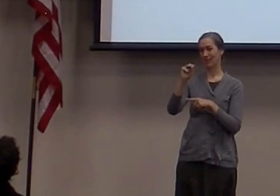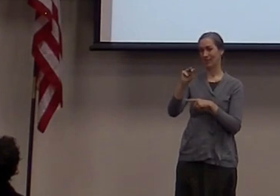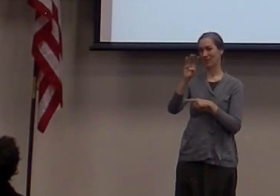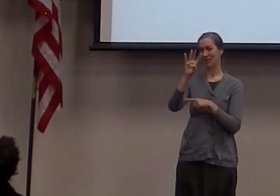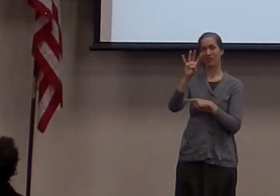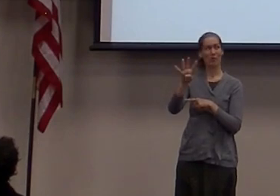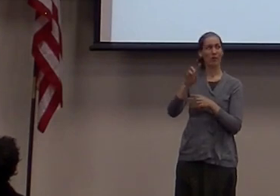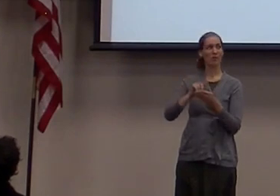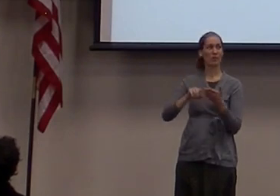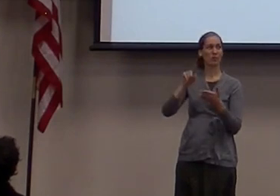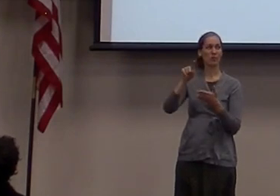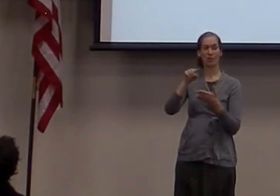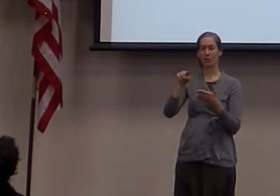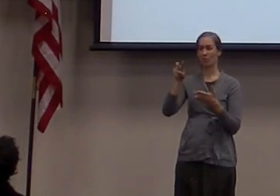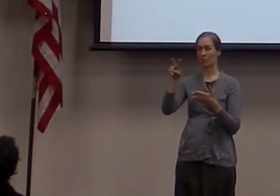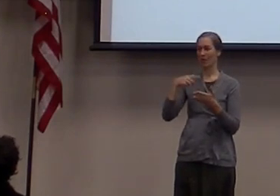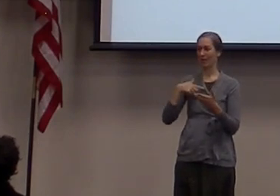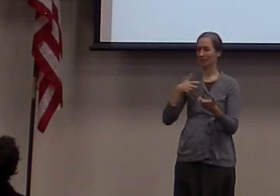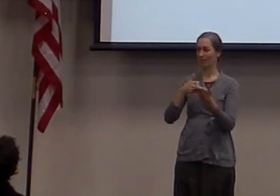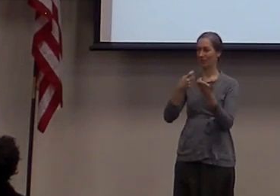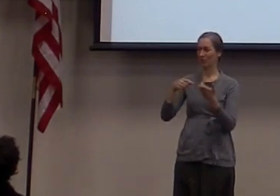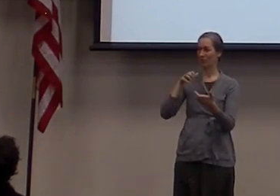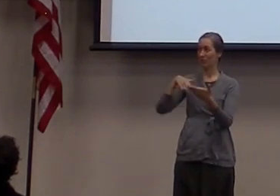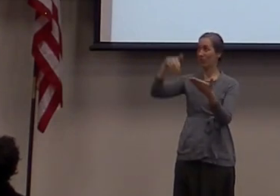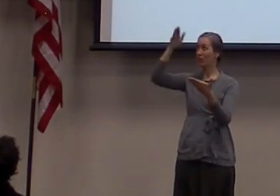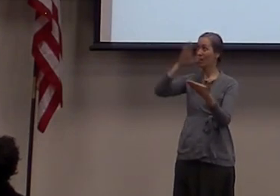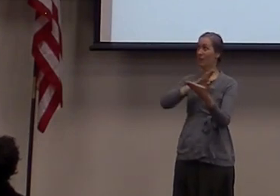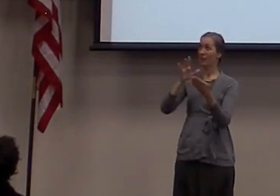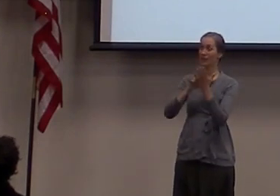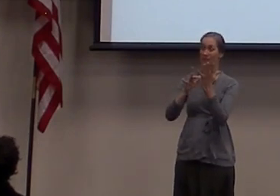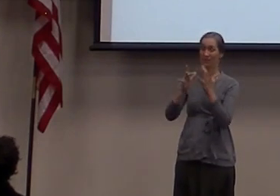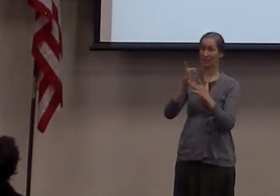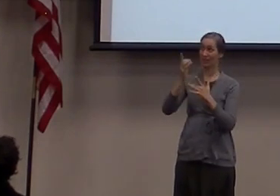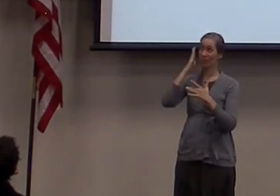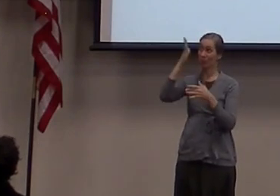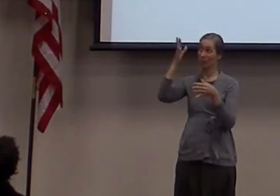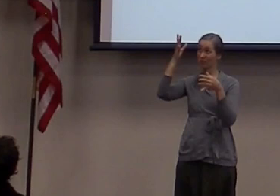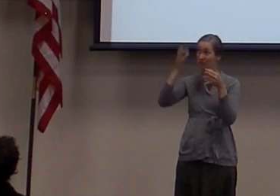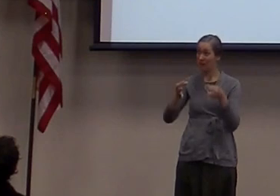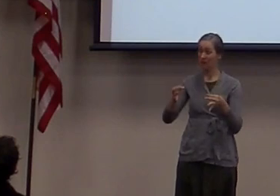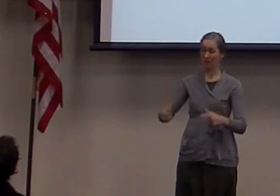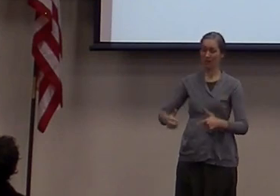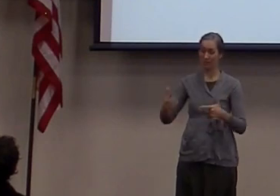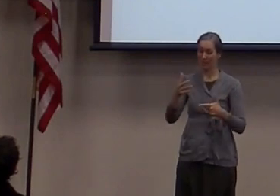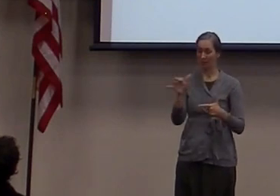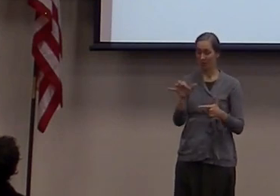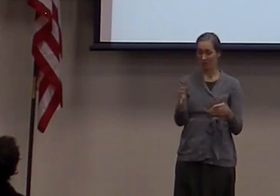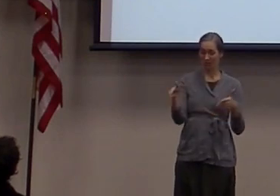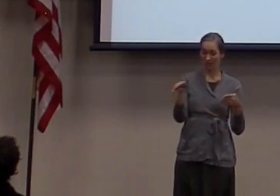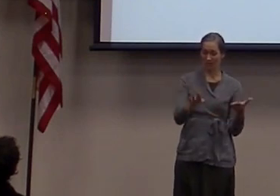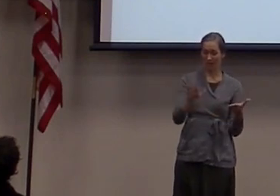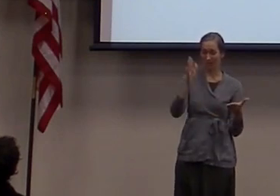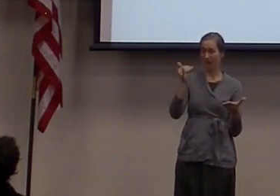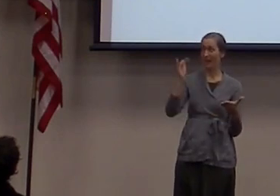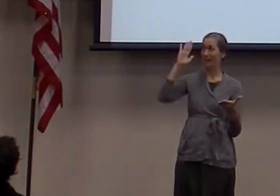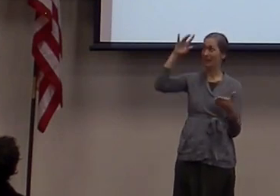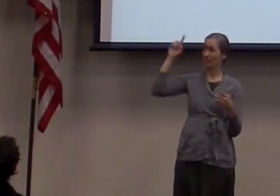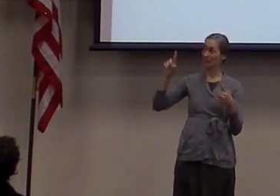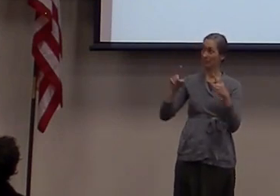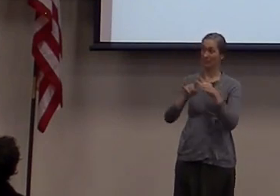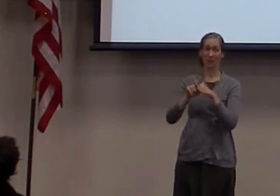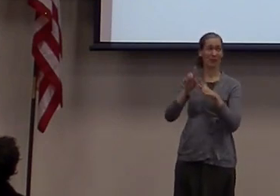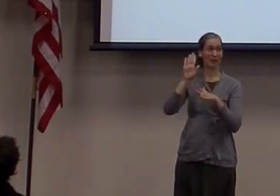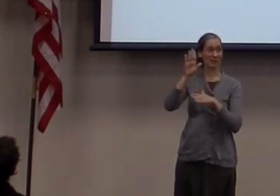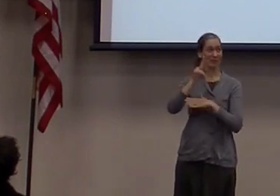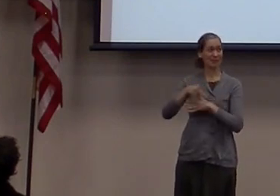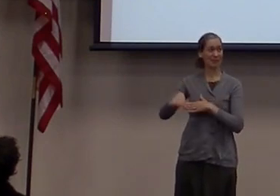charge you in the presence of God and of Christ Jesus, who is to judge the living and the dead, and by His appearing in His kingdom, preach